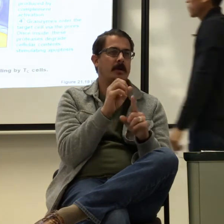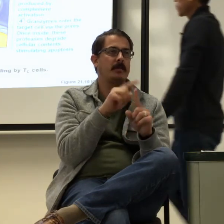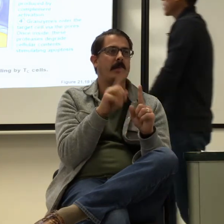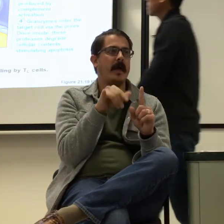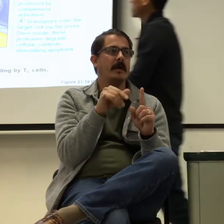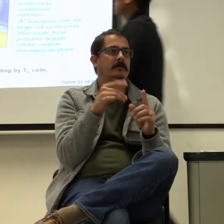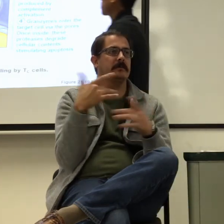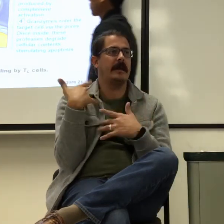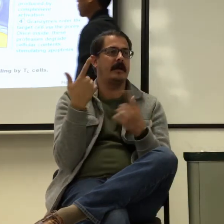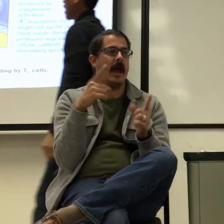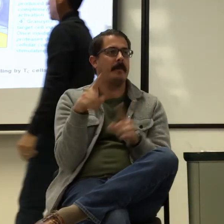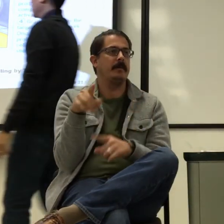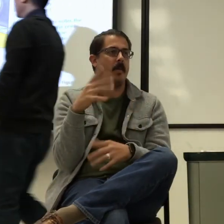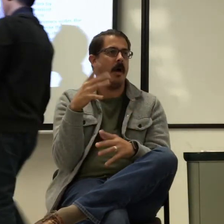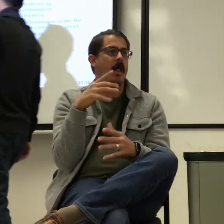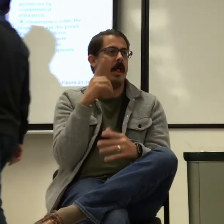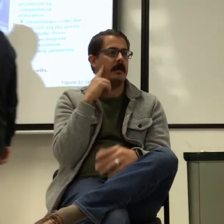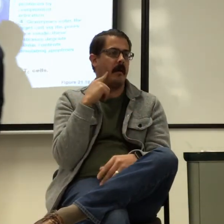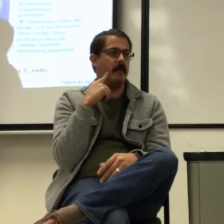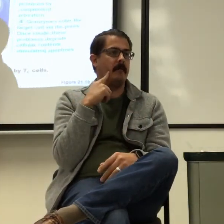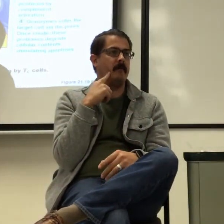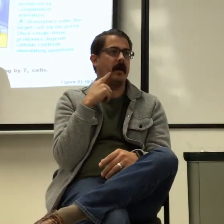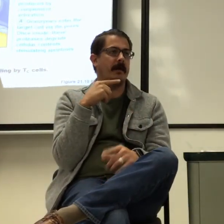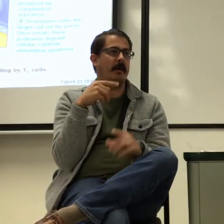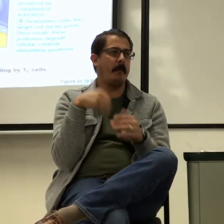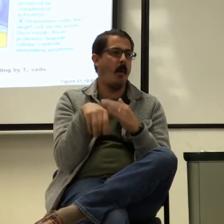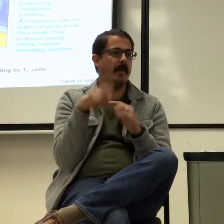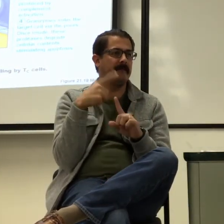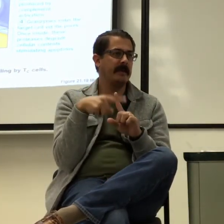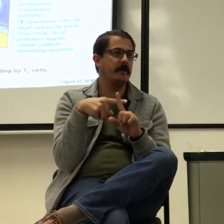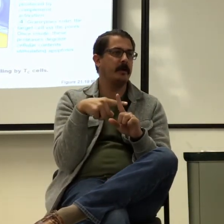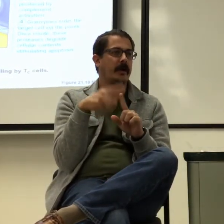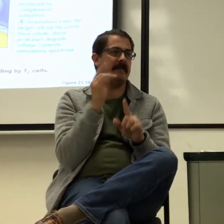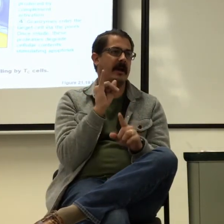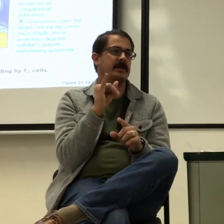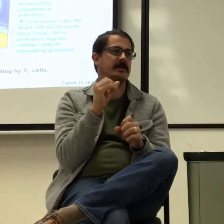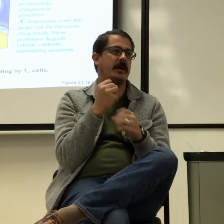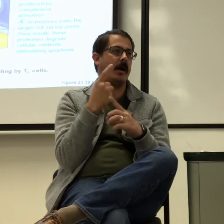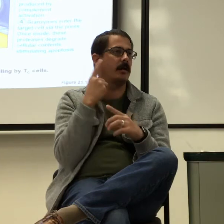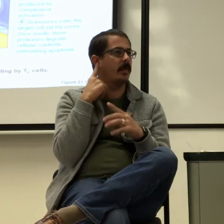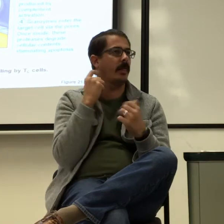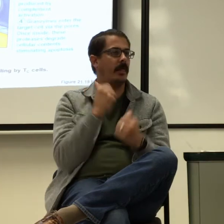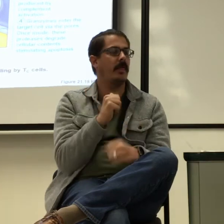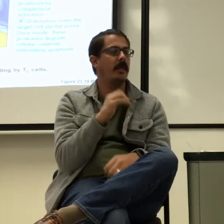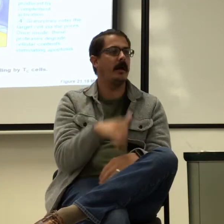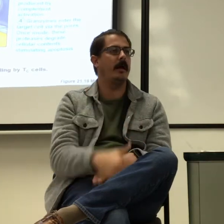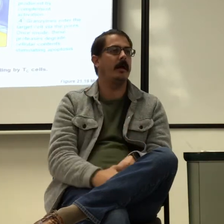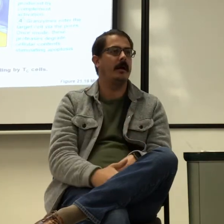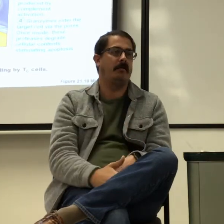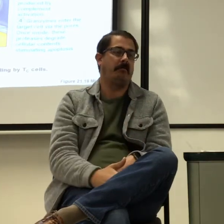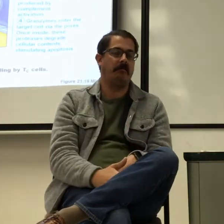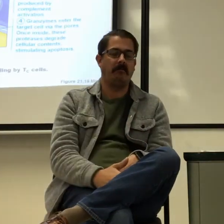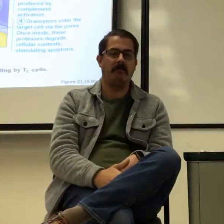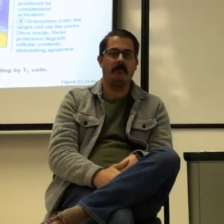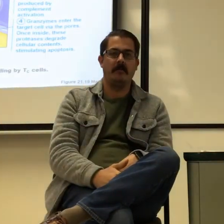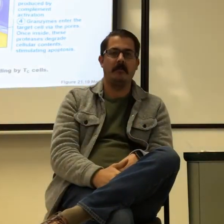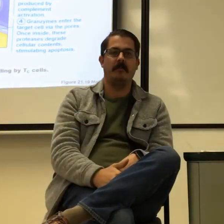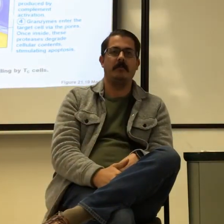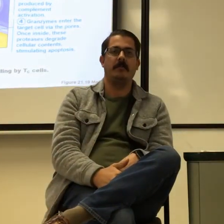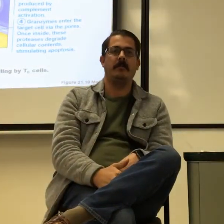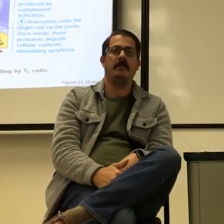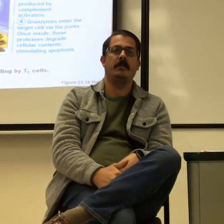The perforins perforate, they punch holes. That allows the granzymes to enter. And the granzymes,